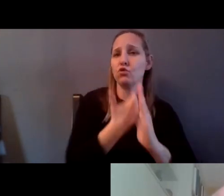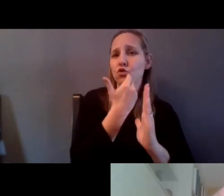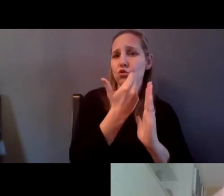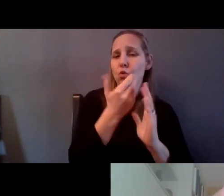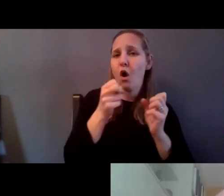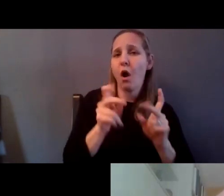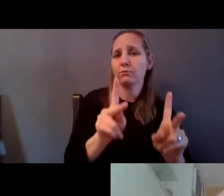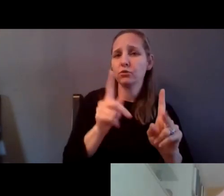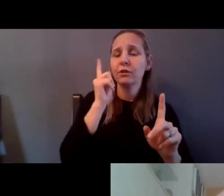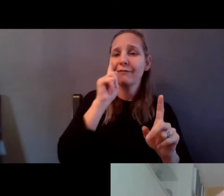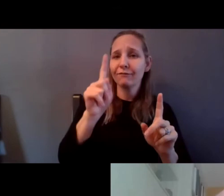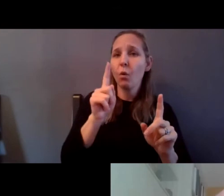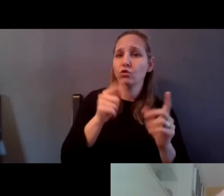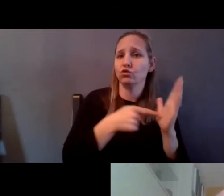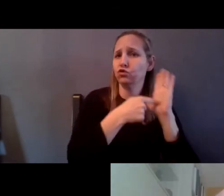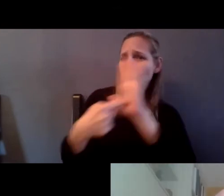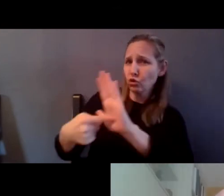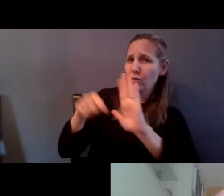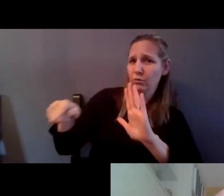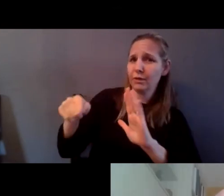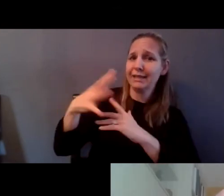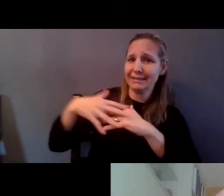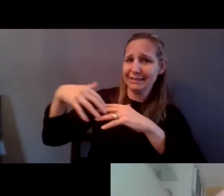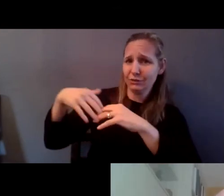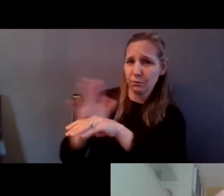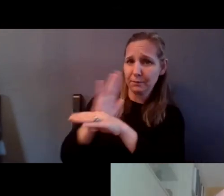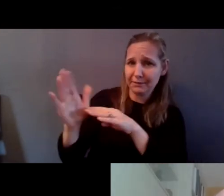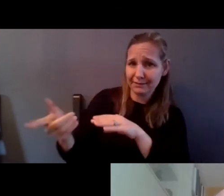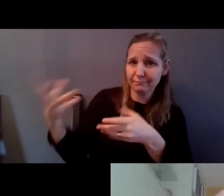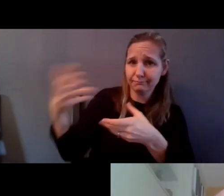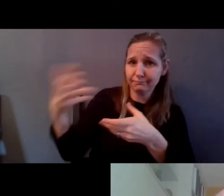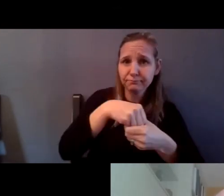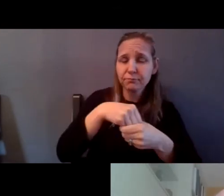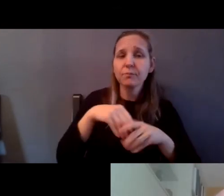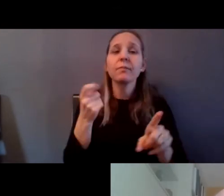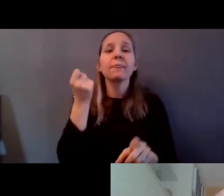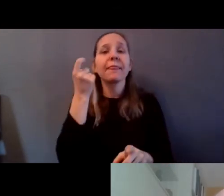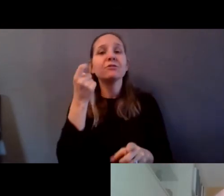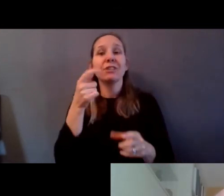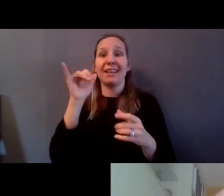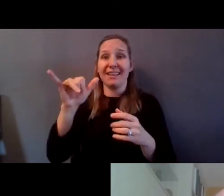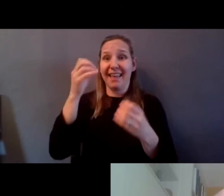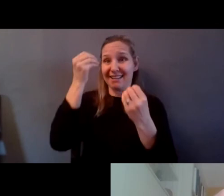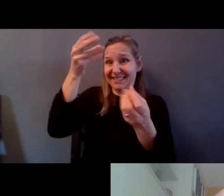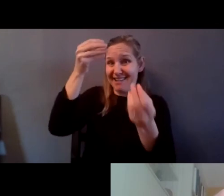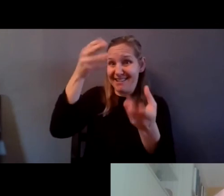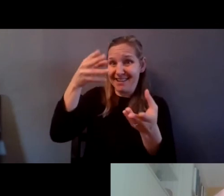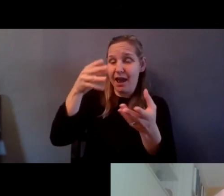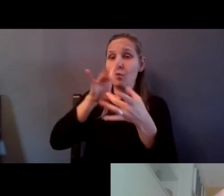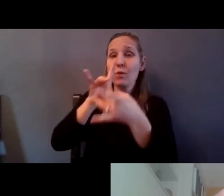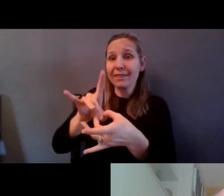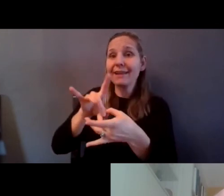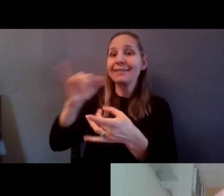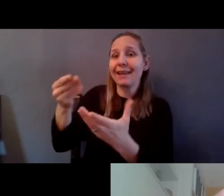visibility to Indigenous businesses. To understand and be able to build data around Indigenous economic